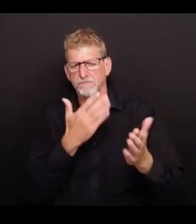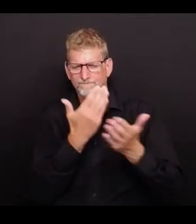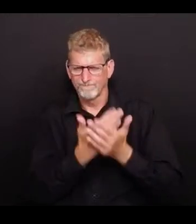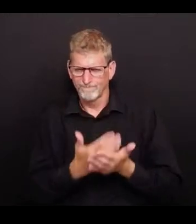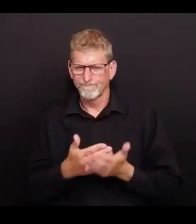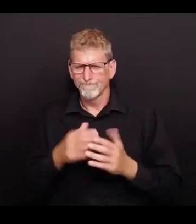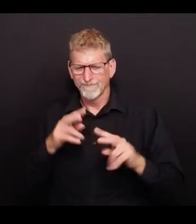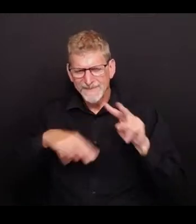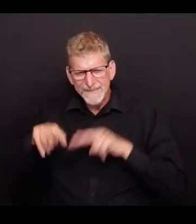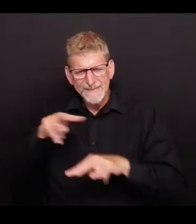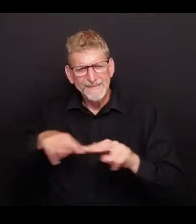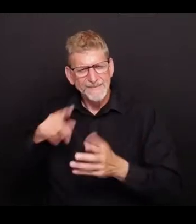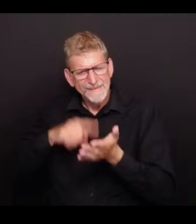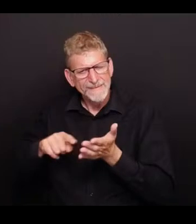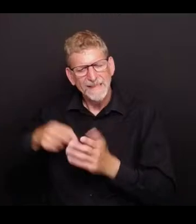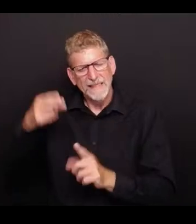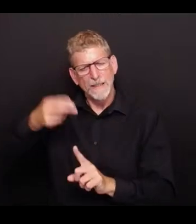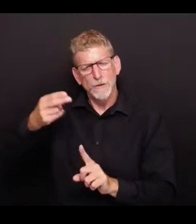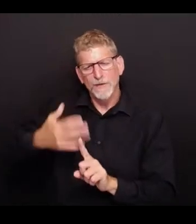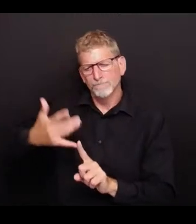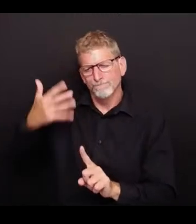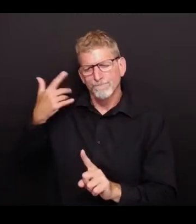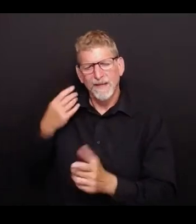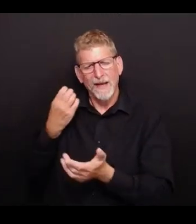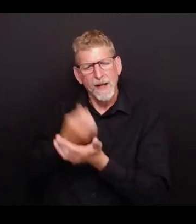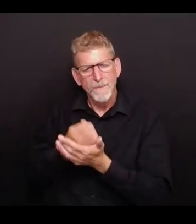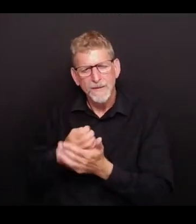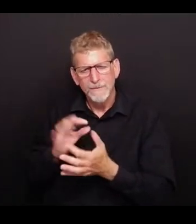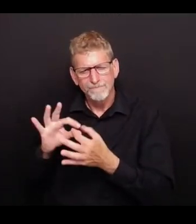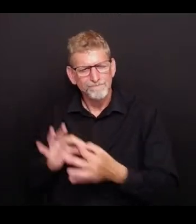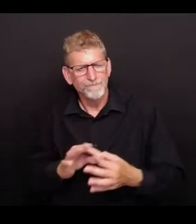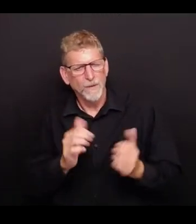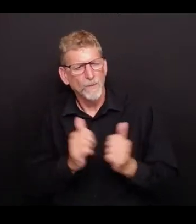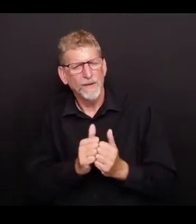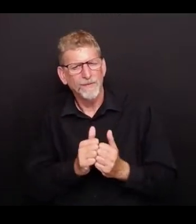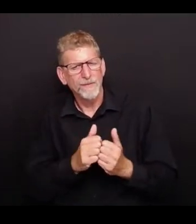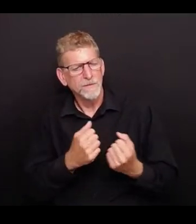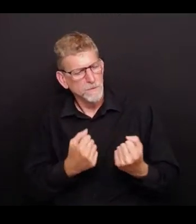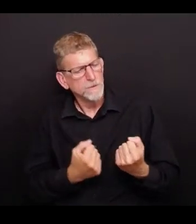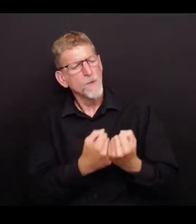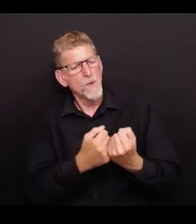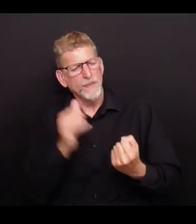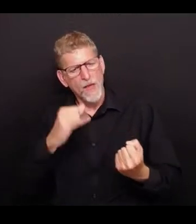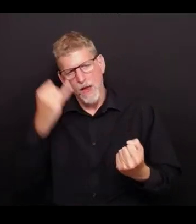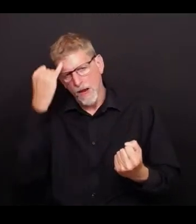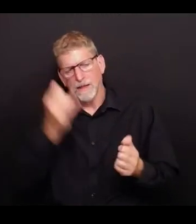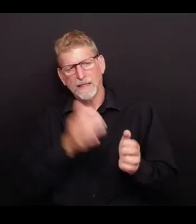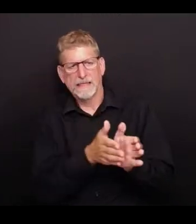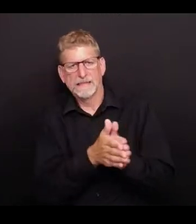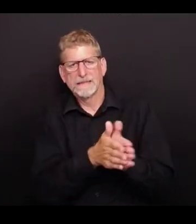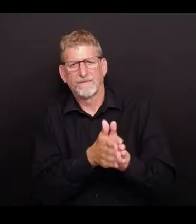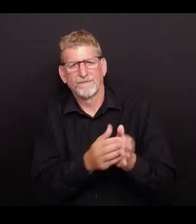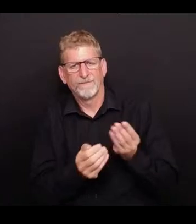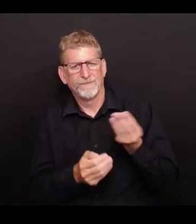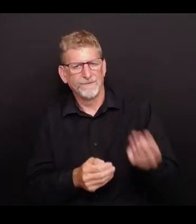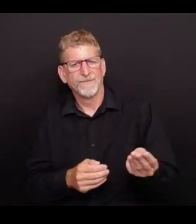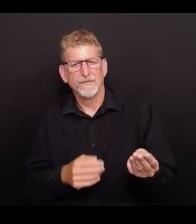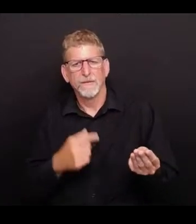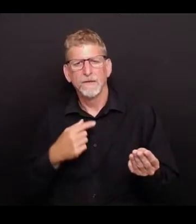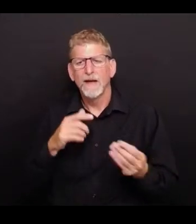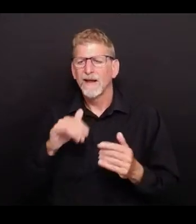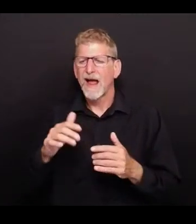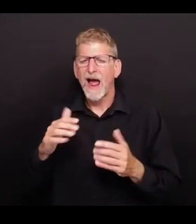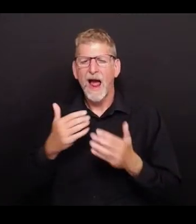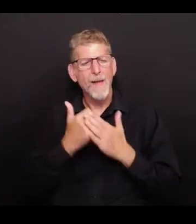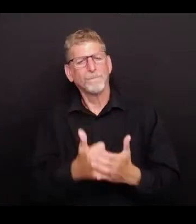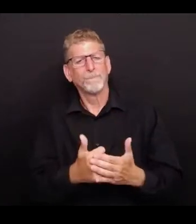to the evidence base that we have in incentives being used in other parts of primary care. And so we've seen incentives used